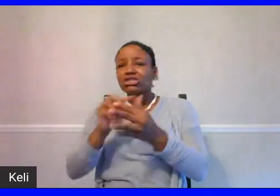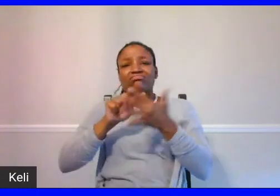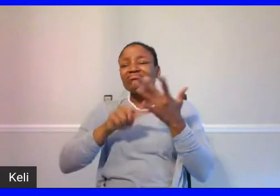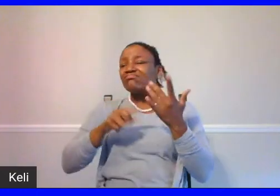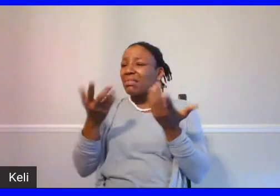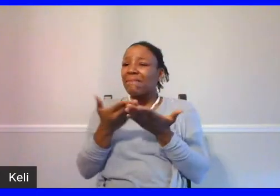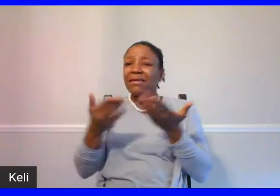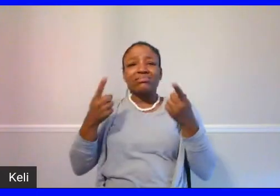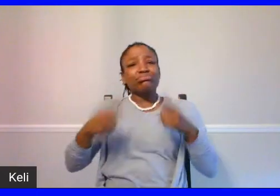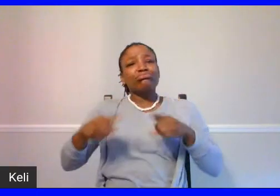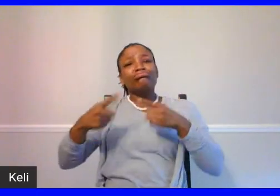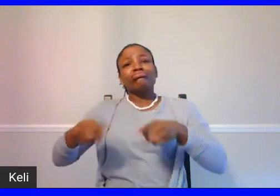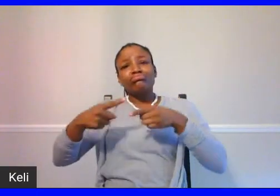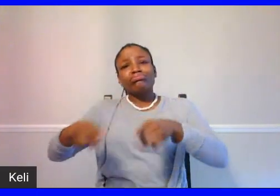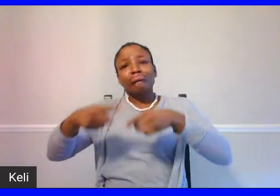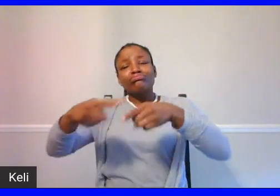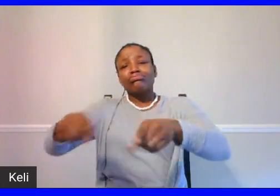sudden,